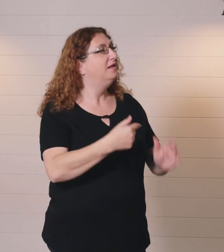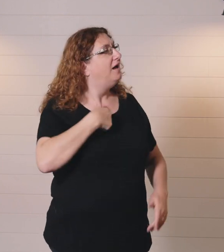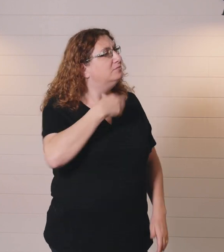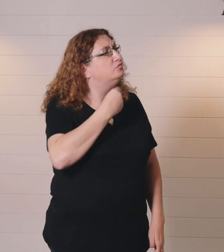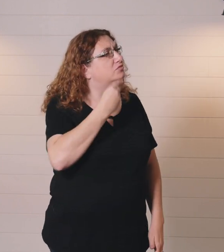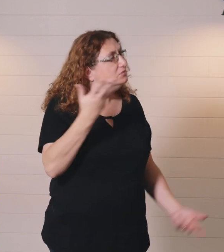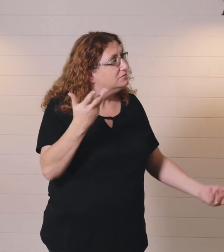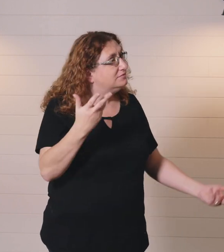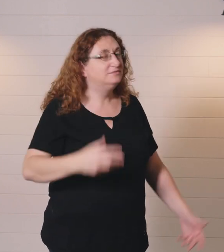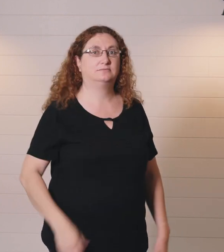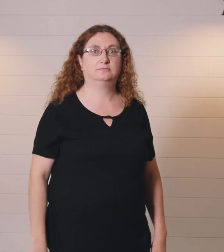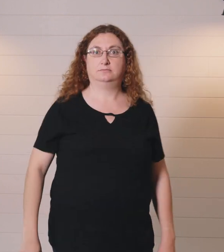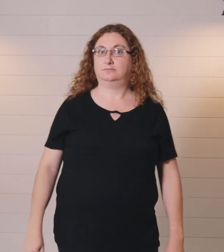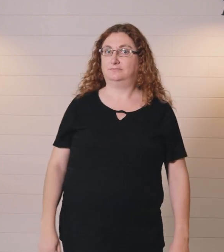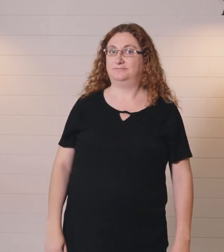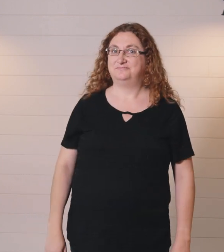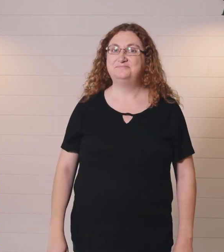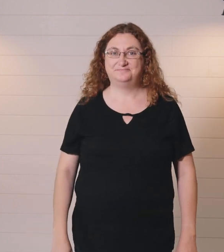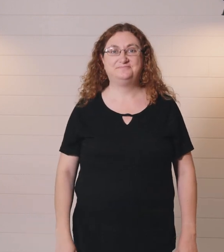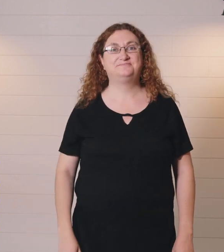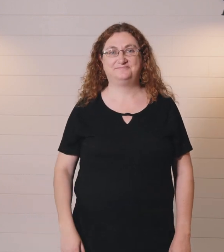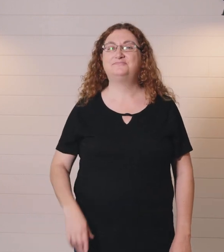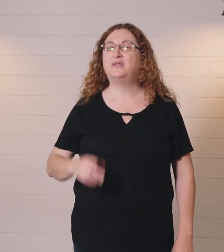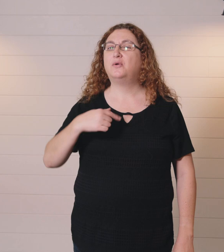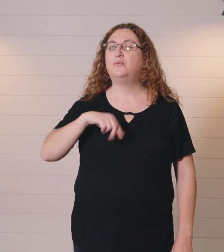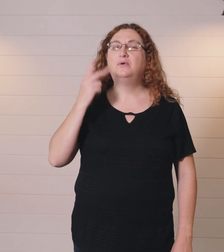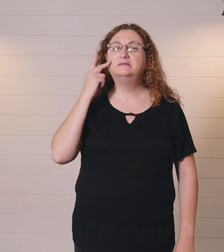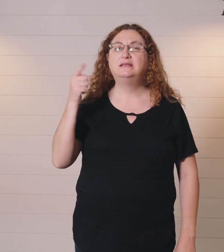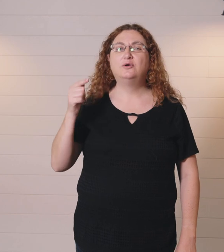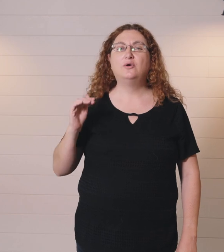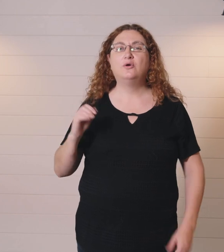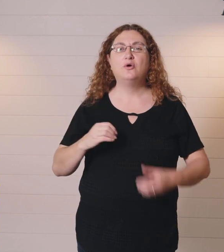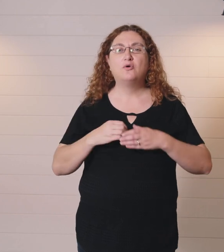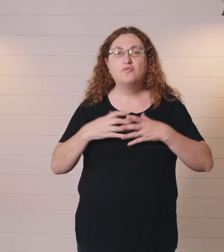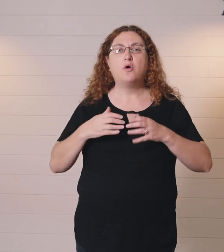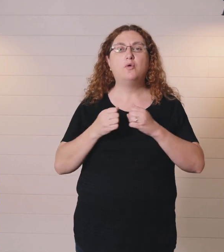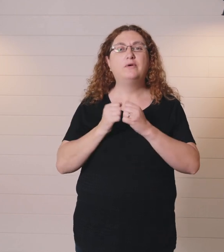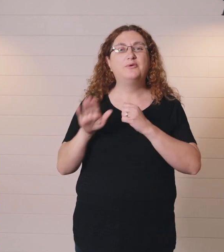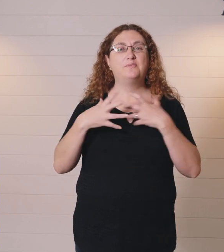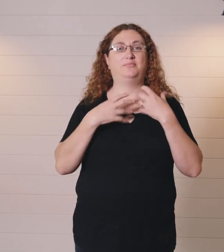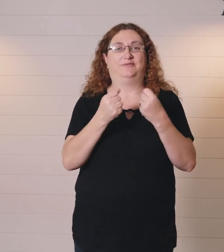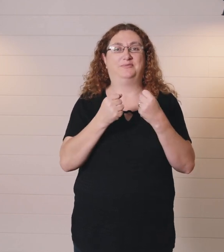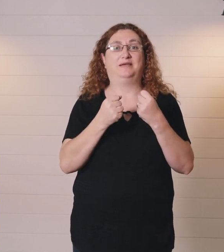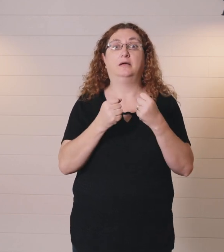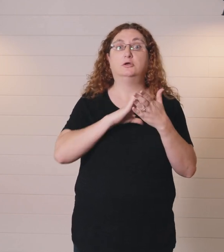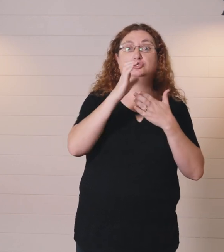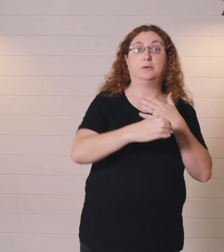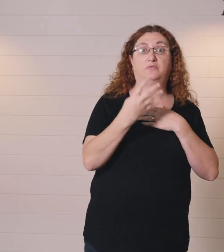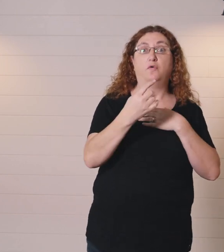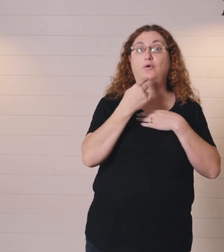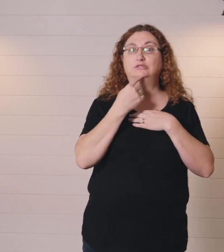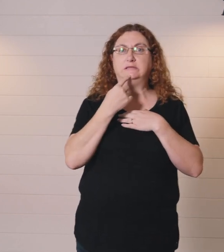Jew. We've seen her increasing in her boldness and her courage. The classic line of resolve, of course, in chapter 4, if